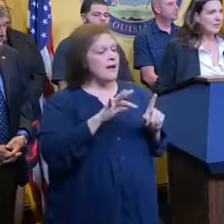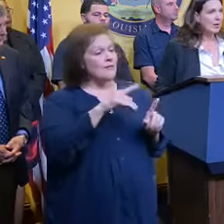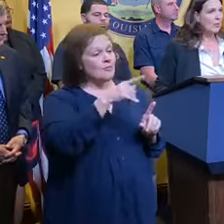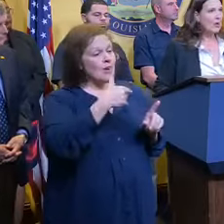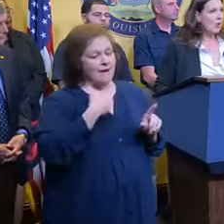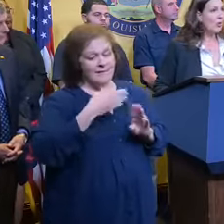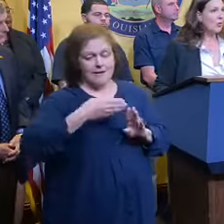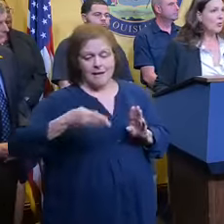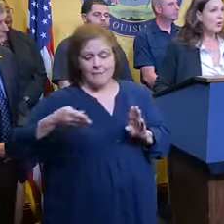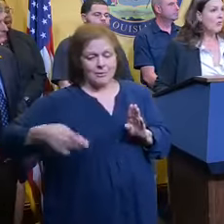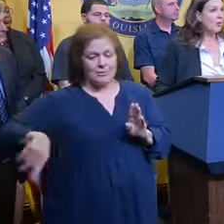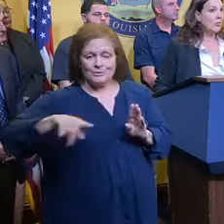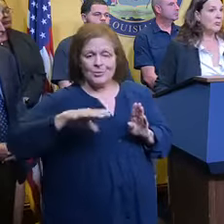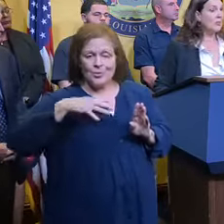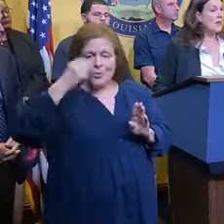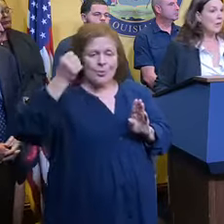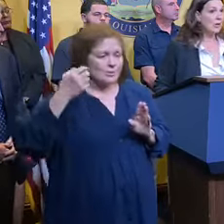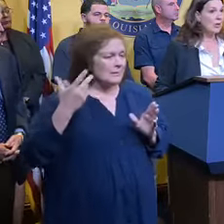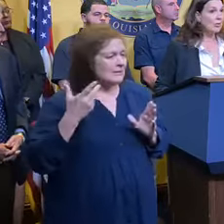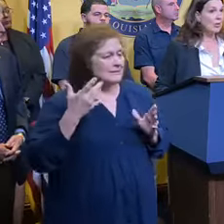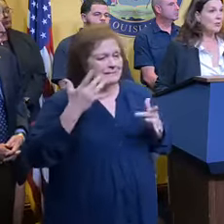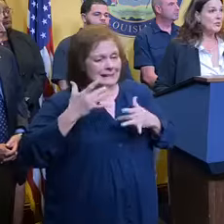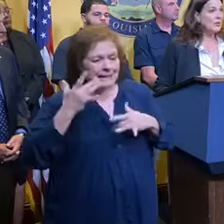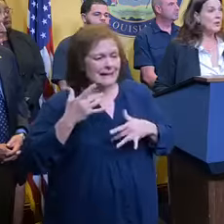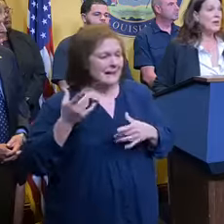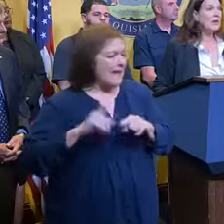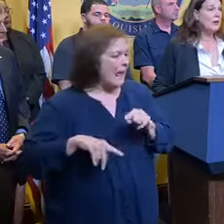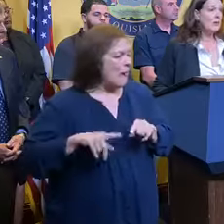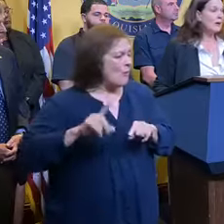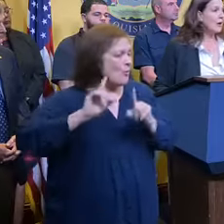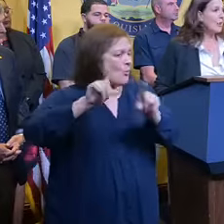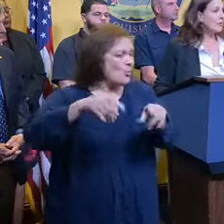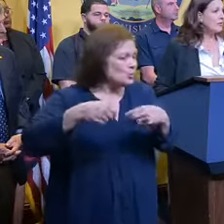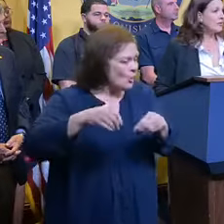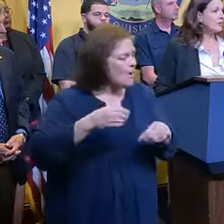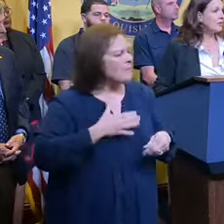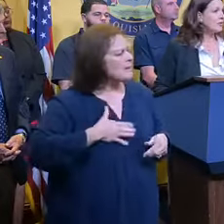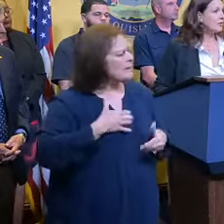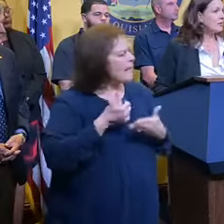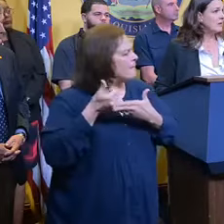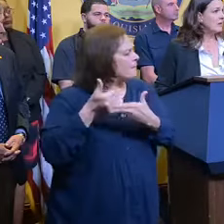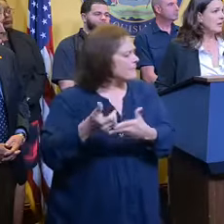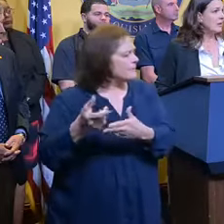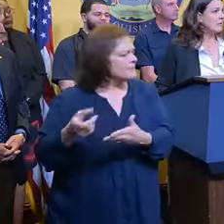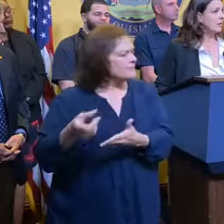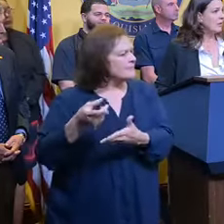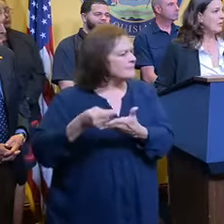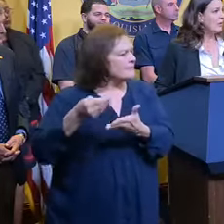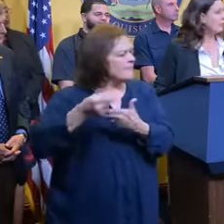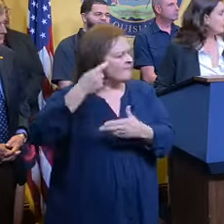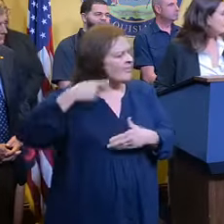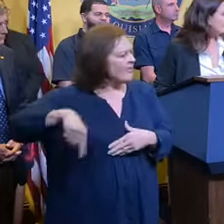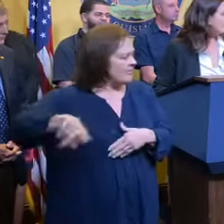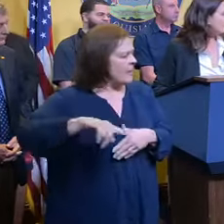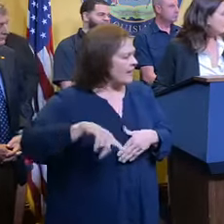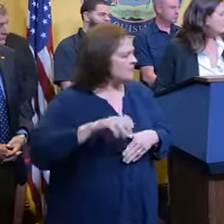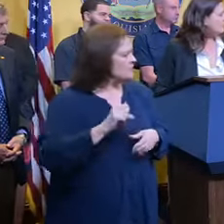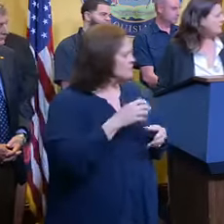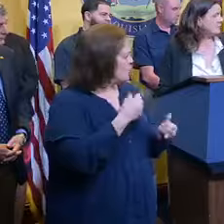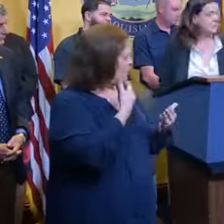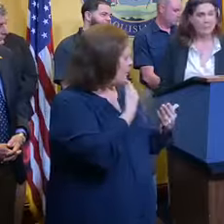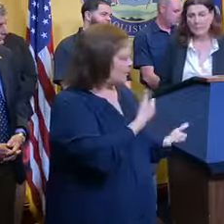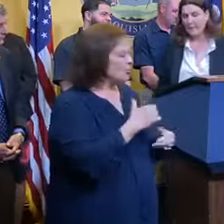neighbors that we know are older or vulnerable, do not want to go to the grocery store, we can all help them make some groceries. So again, I just want to thank y'all and thank you, Mayor, for